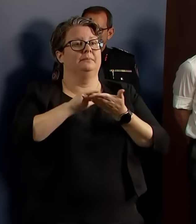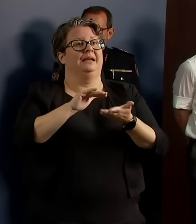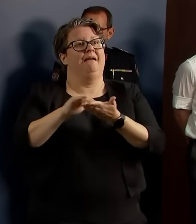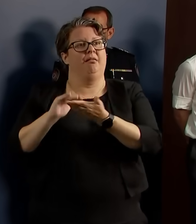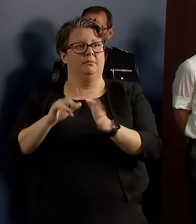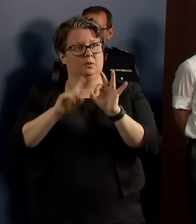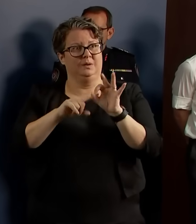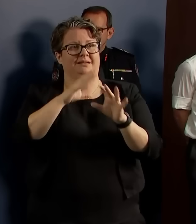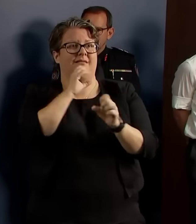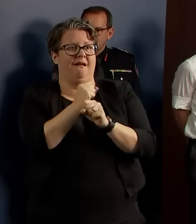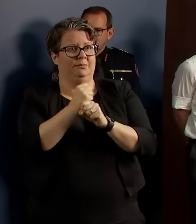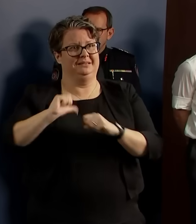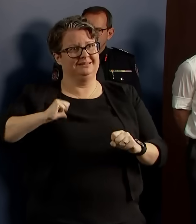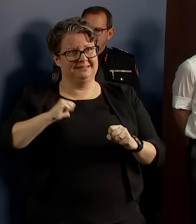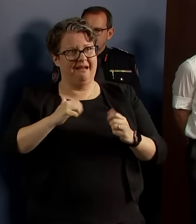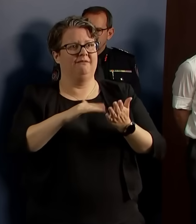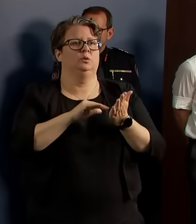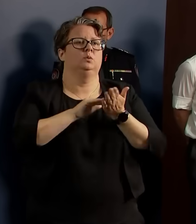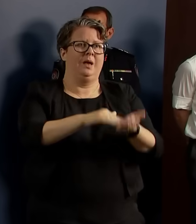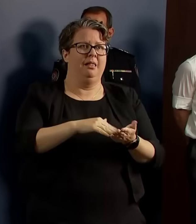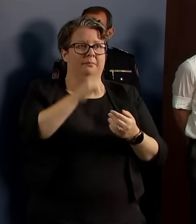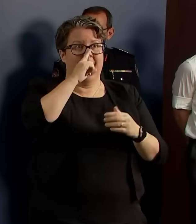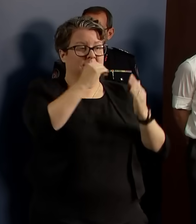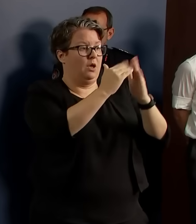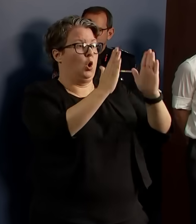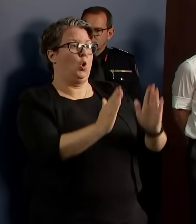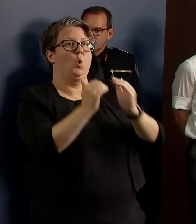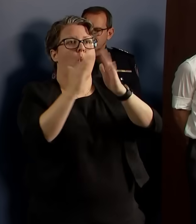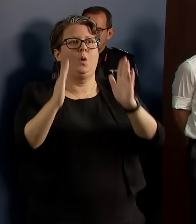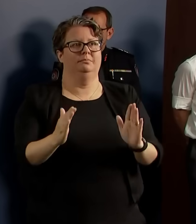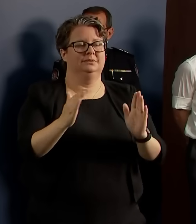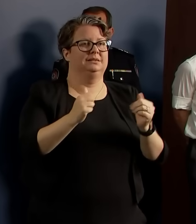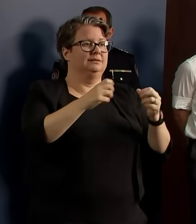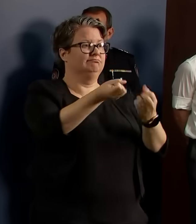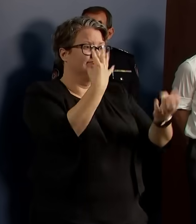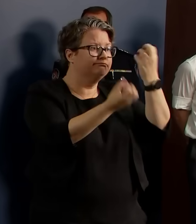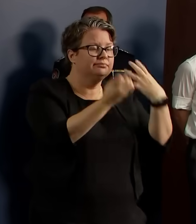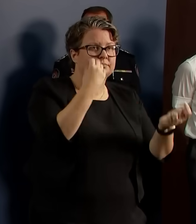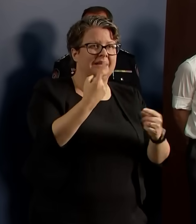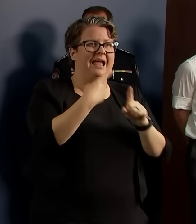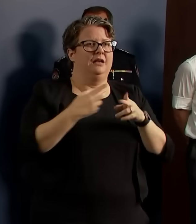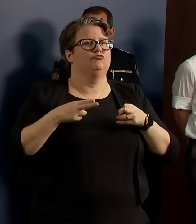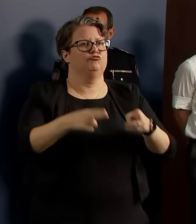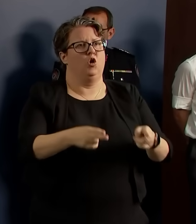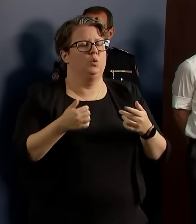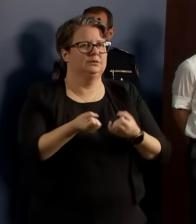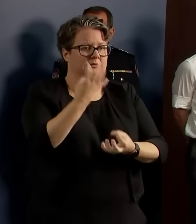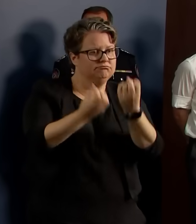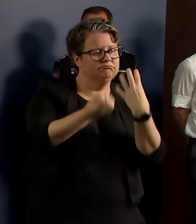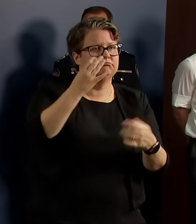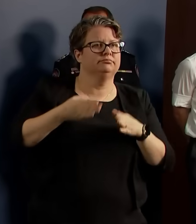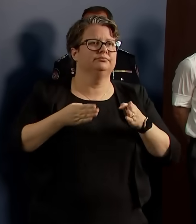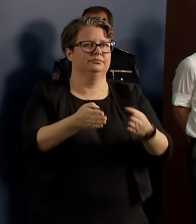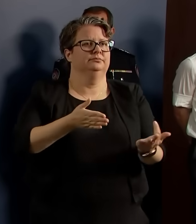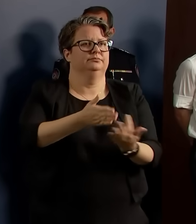days to help get that infrastructure relieved and those homes cleaned up. Just while I'm on my feet, I might also just mention we are,